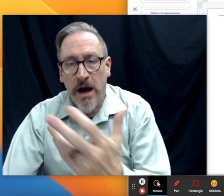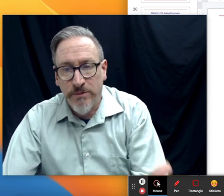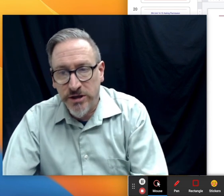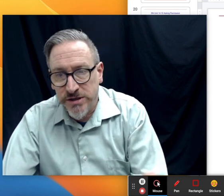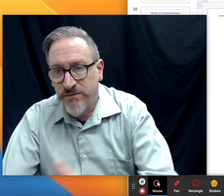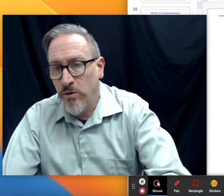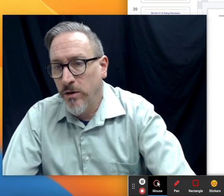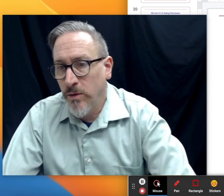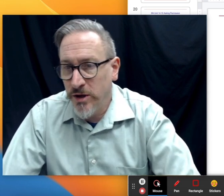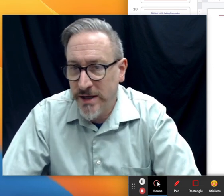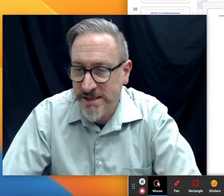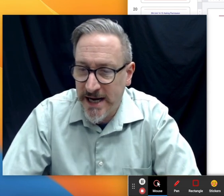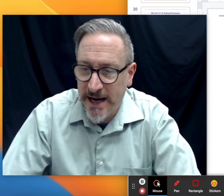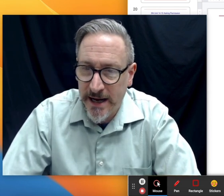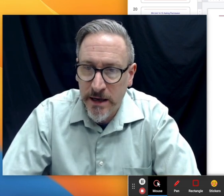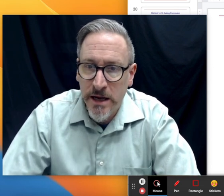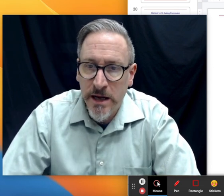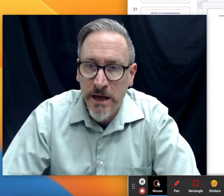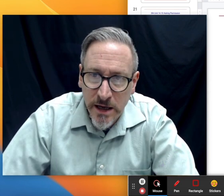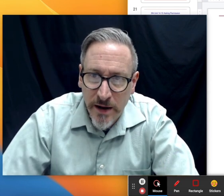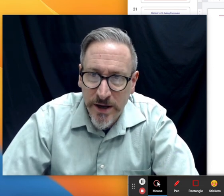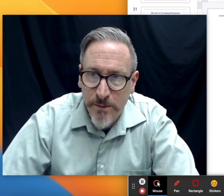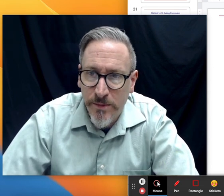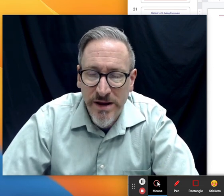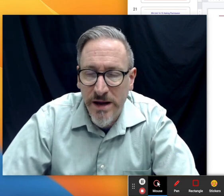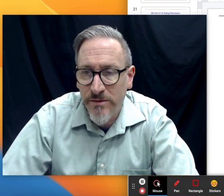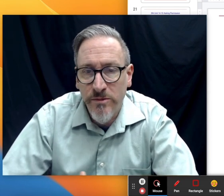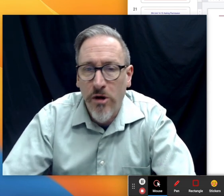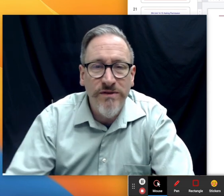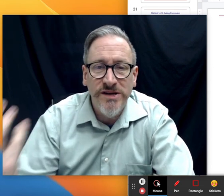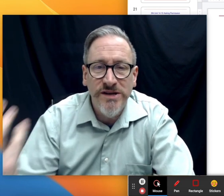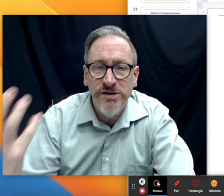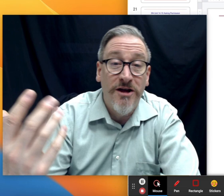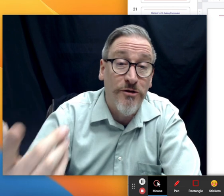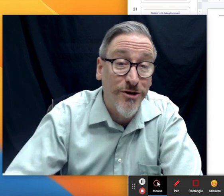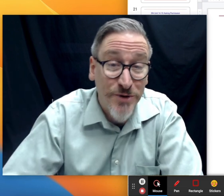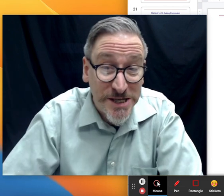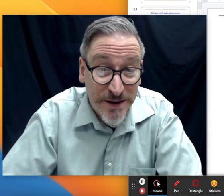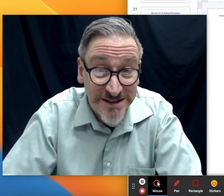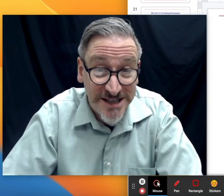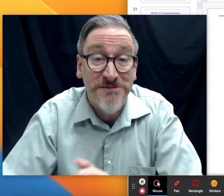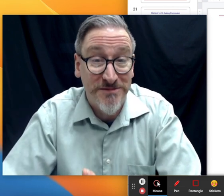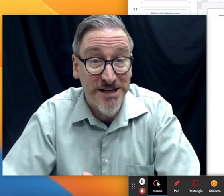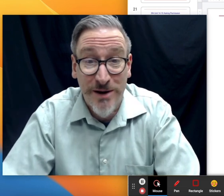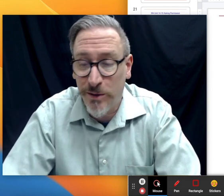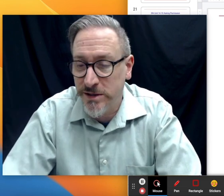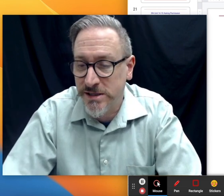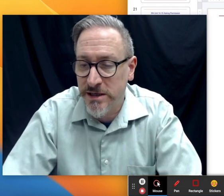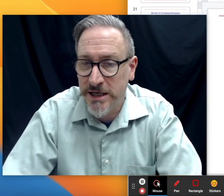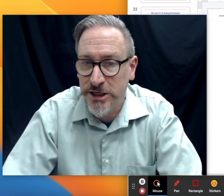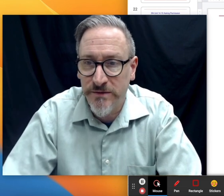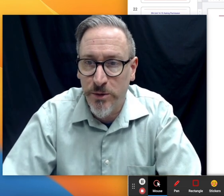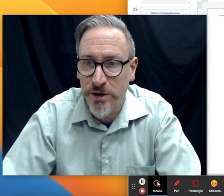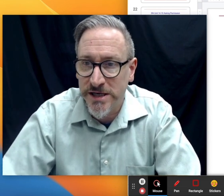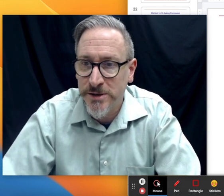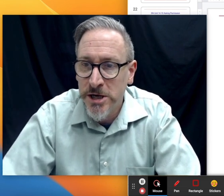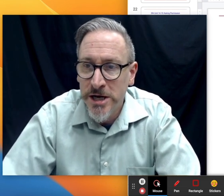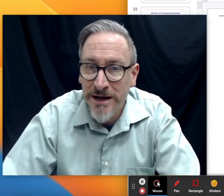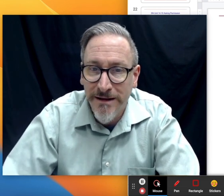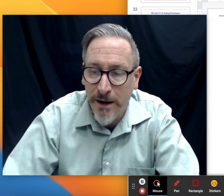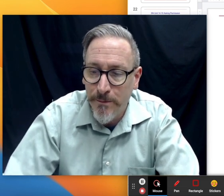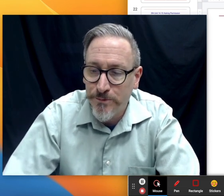all the options for what you can say, and we can all these they're all transparencies. It tells you how old this edition of the book